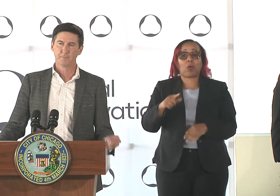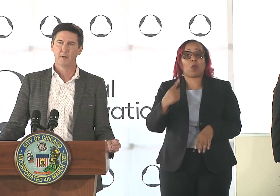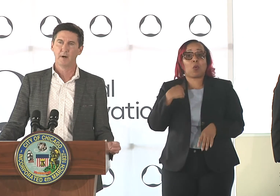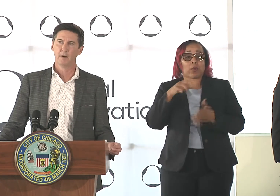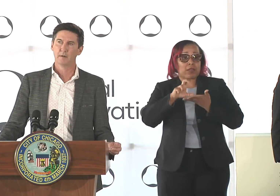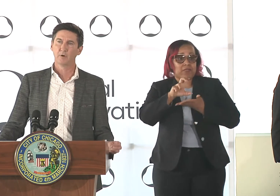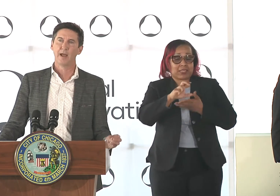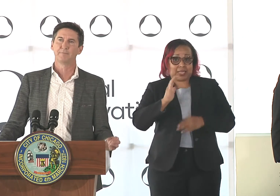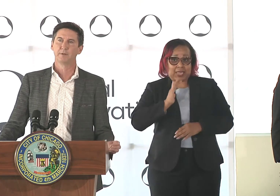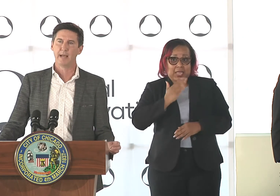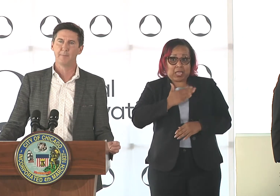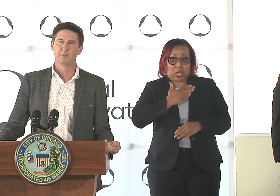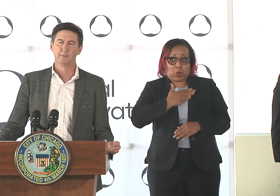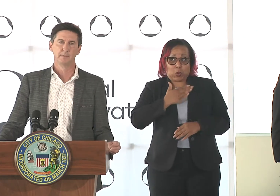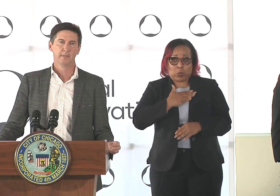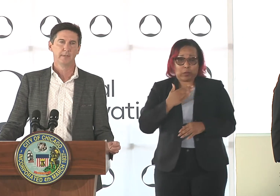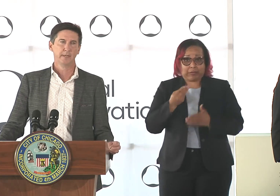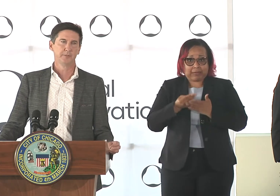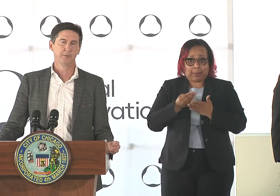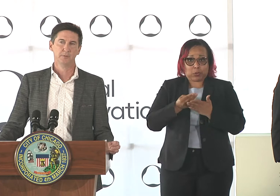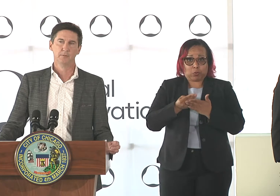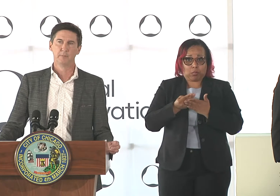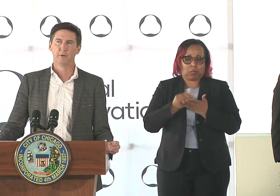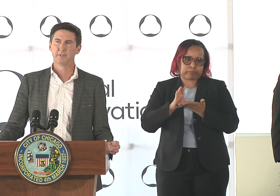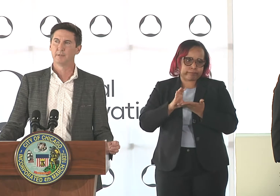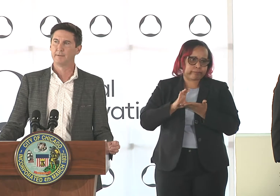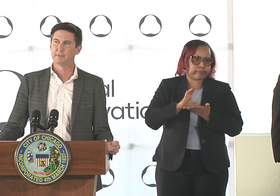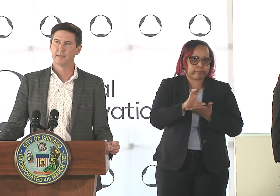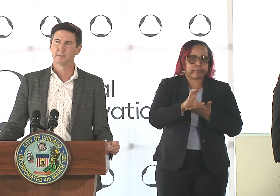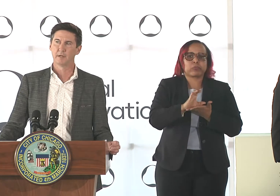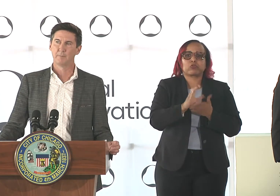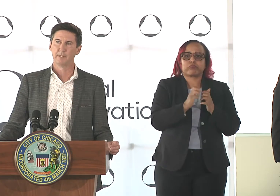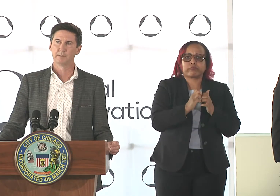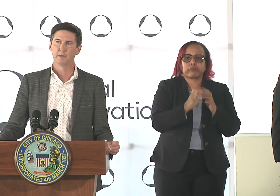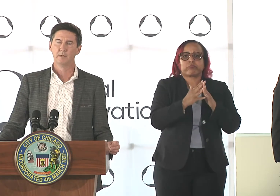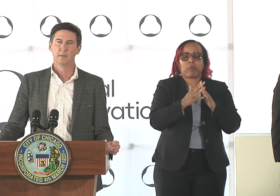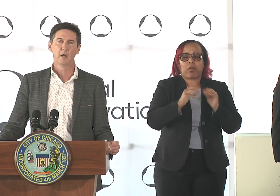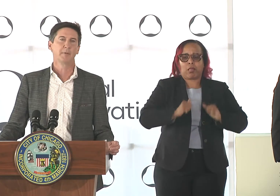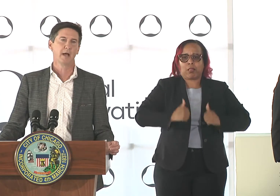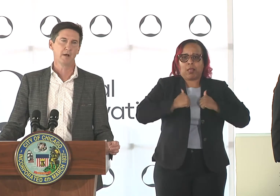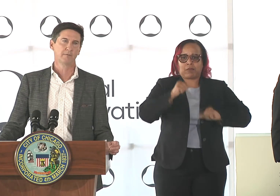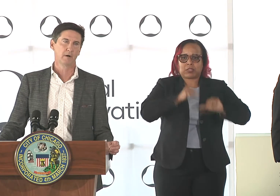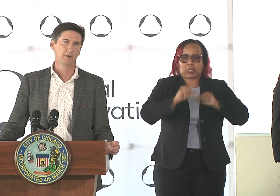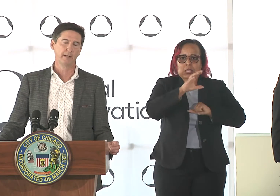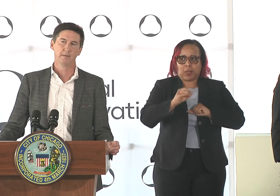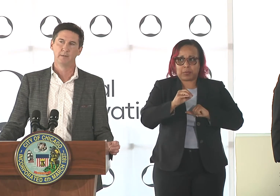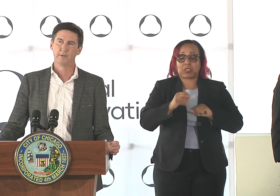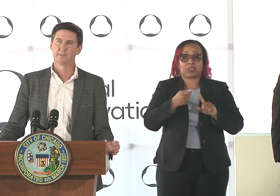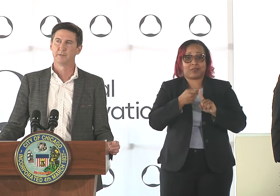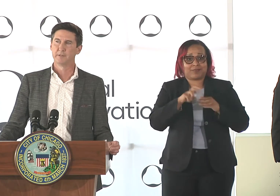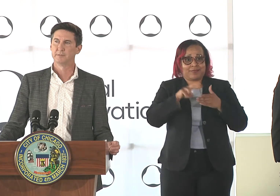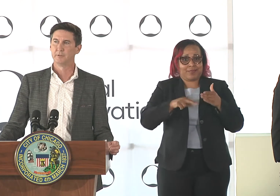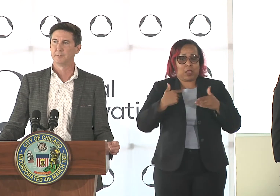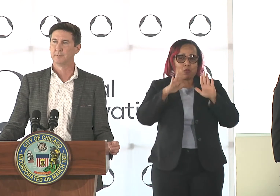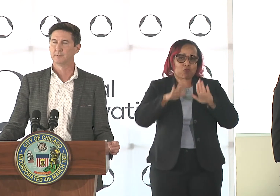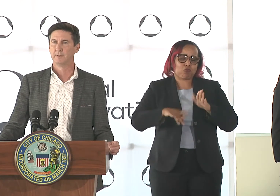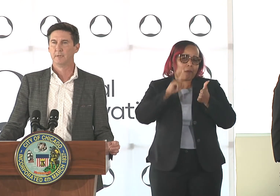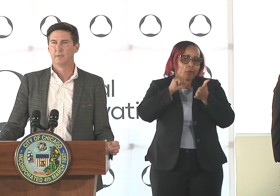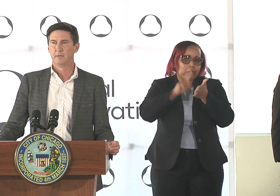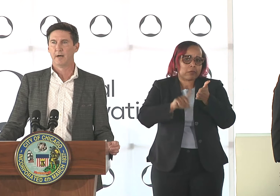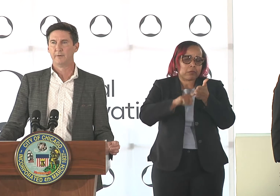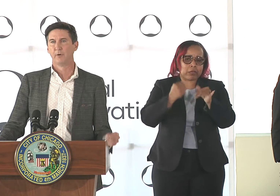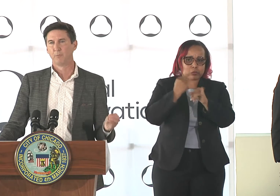investing our crafted capital into emerging life sciences companies coming out of our great research